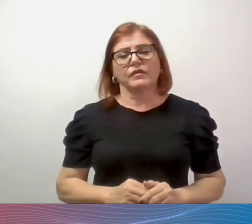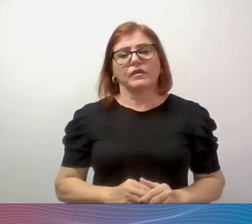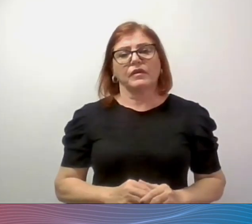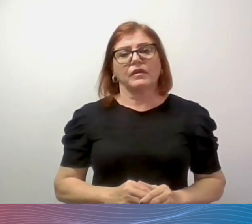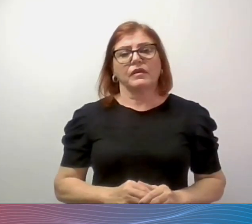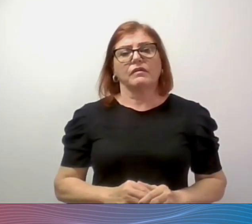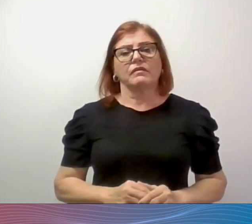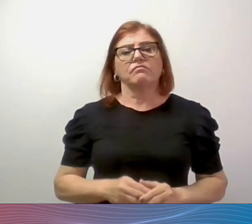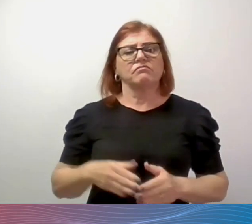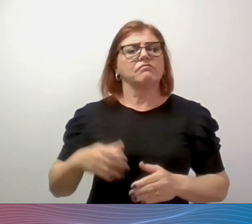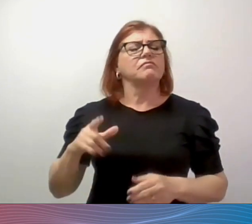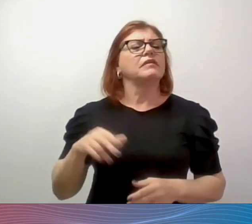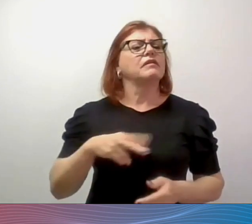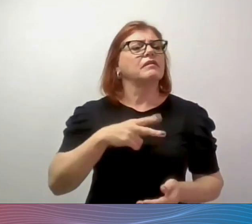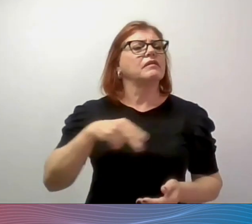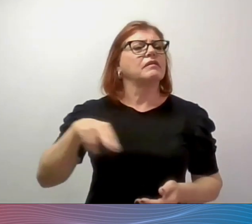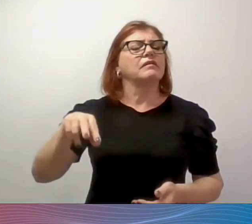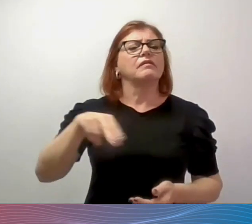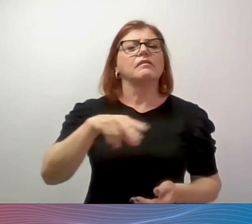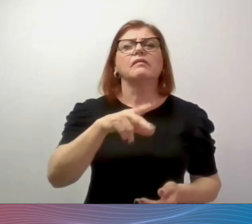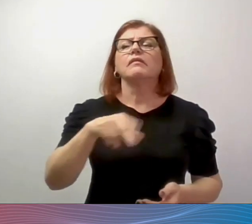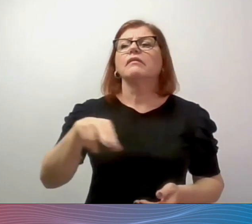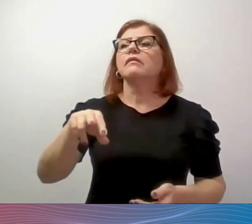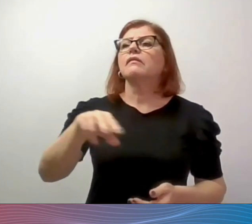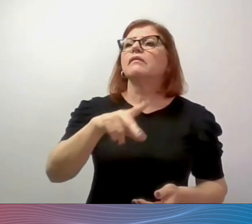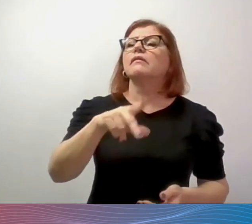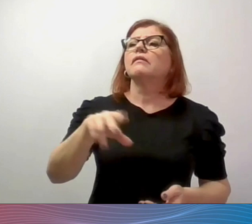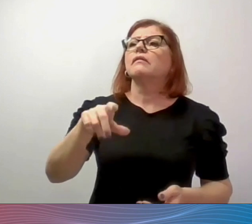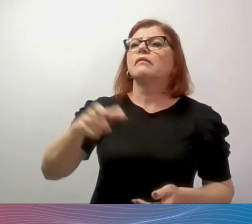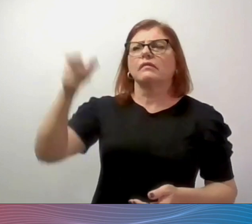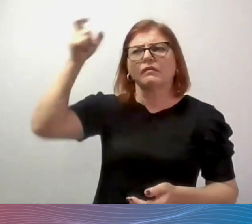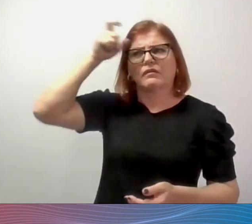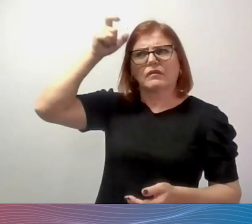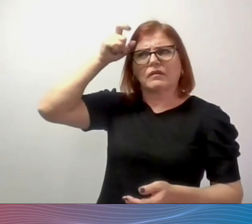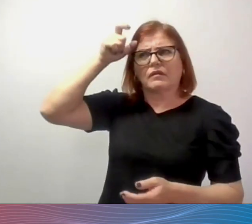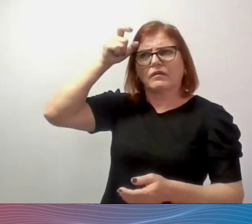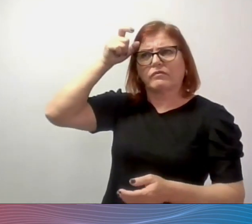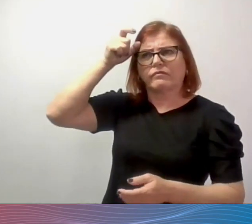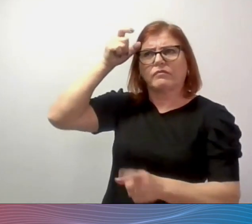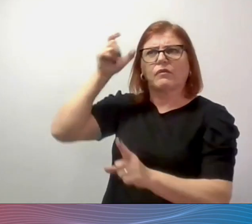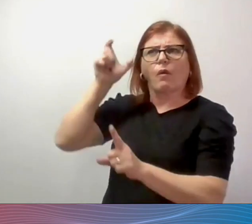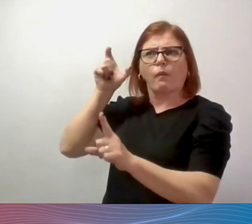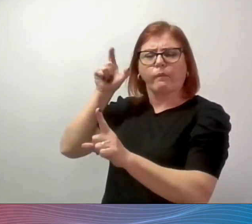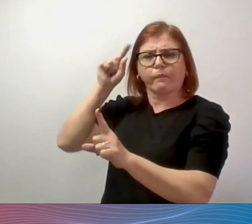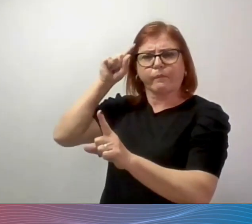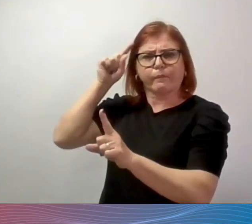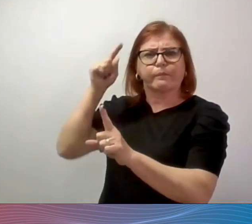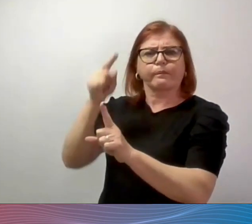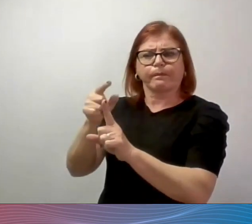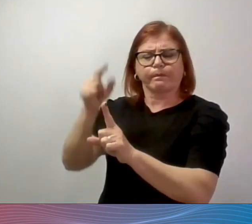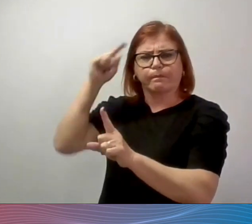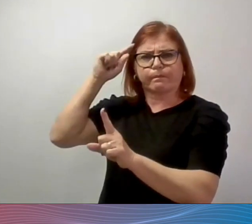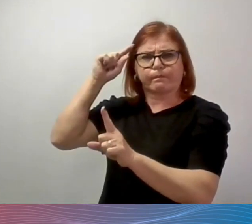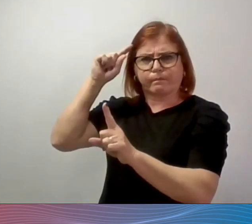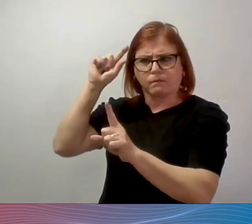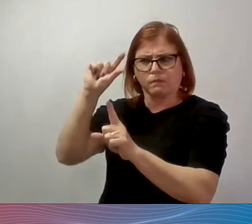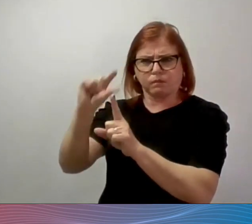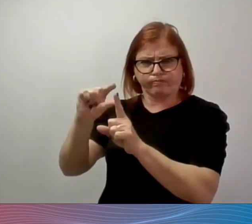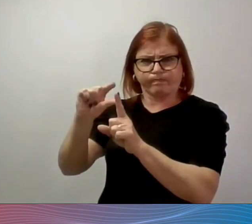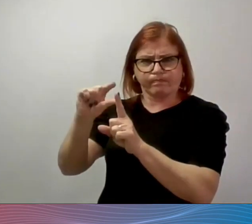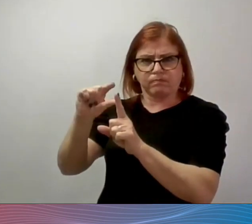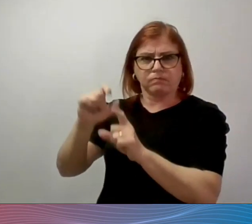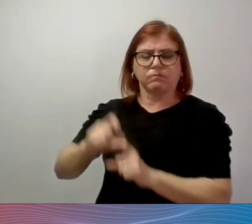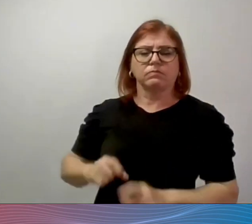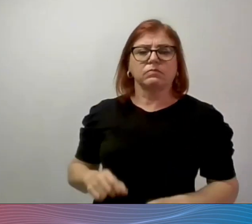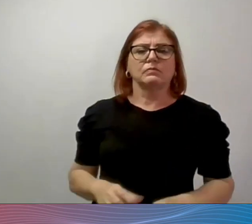da autoridade do ar, do espírito que atua agora, né, neles. The sons of disobedience are those who walk